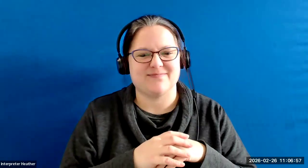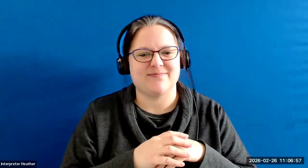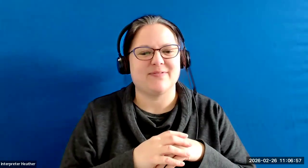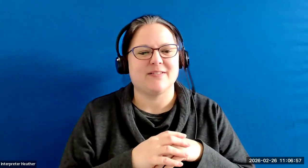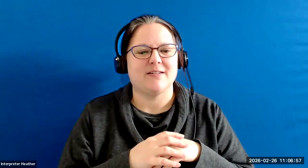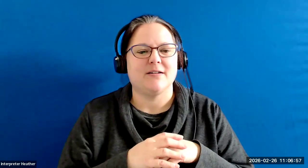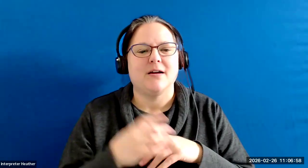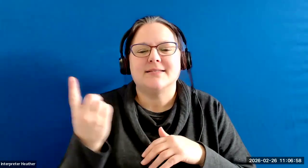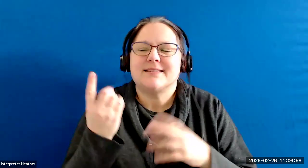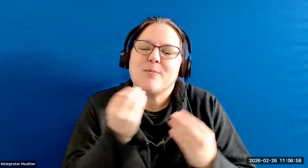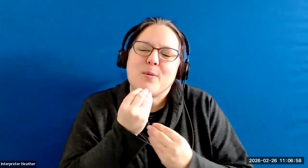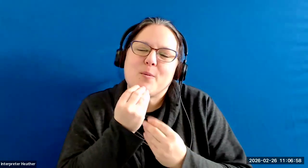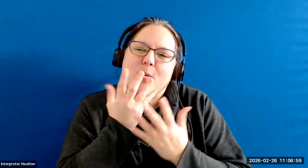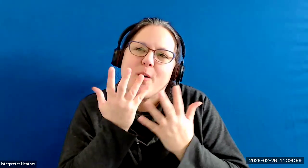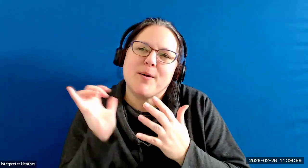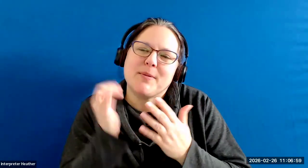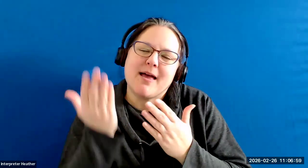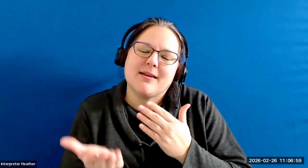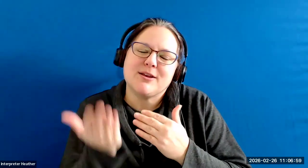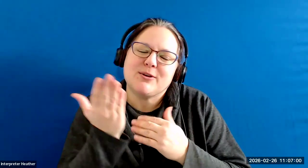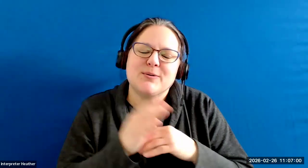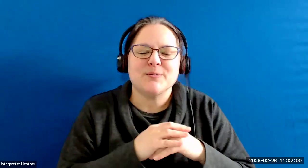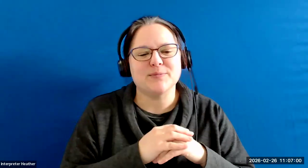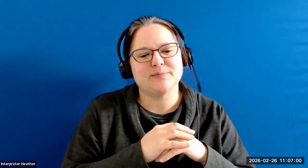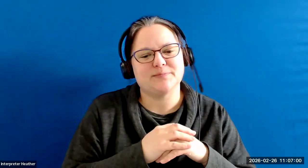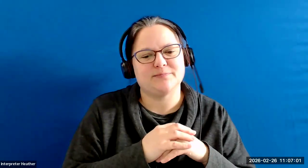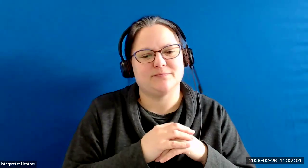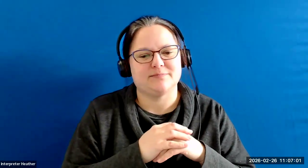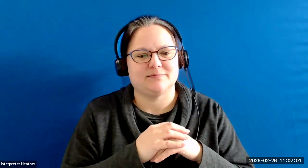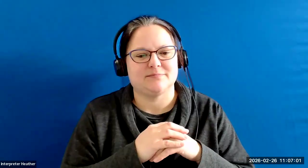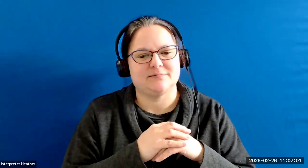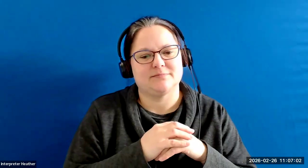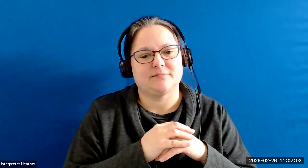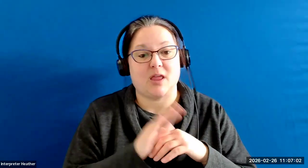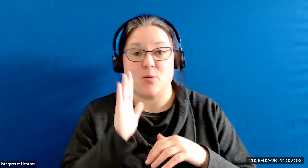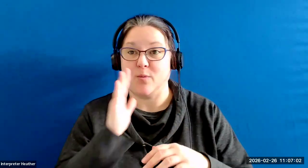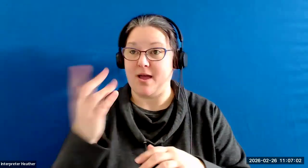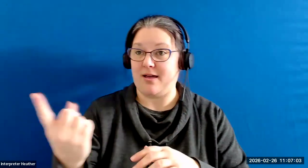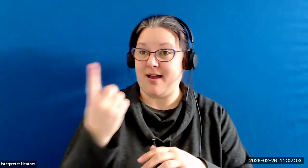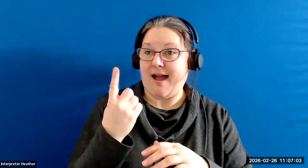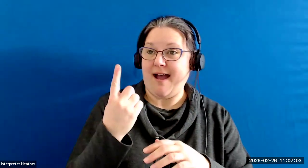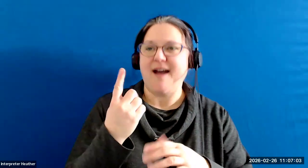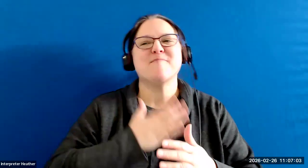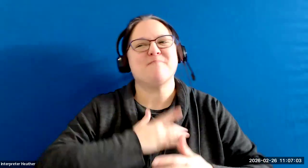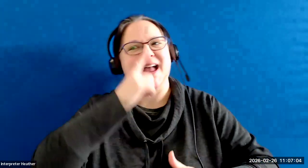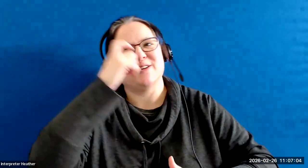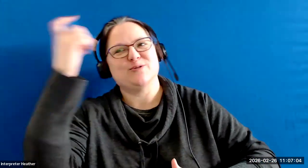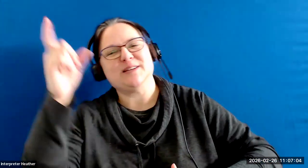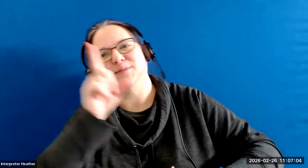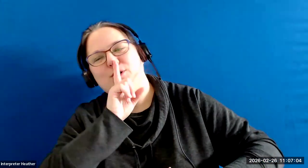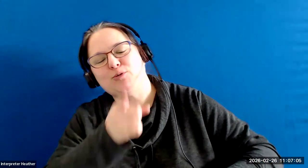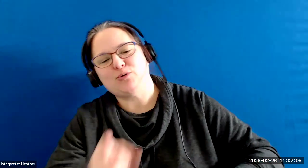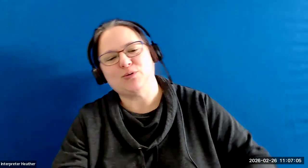Oh, someone warm like you would make my dreams come true, yeah,